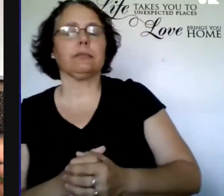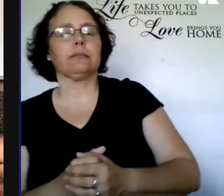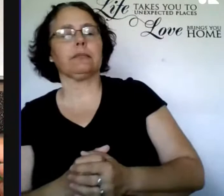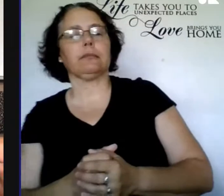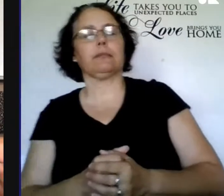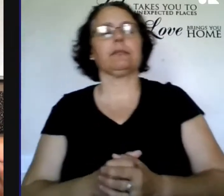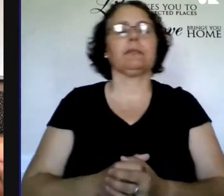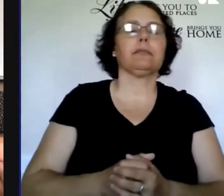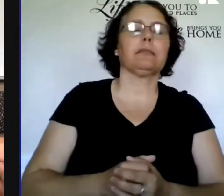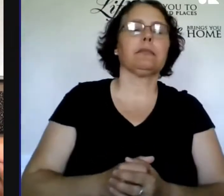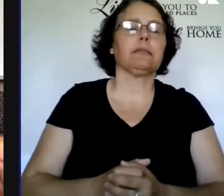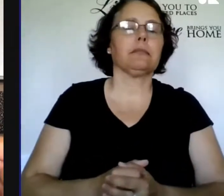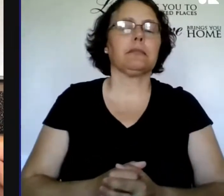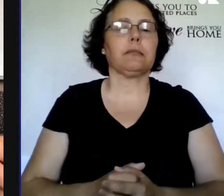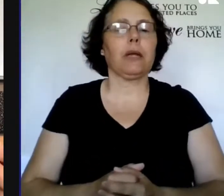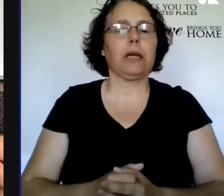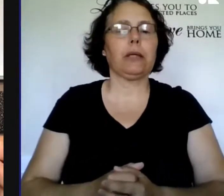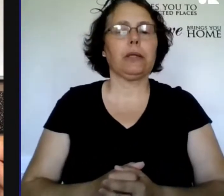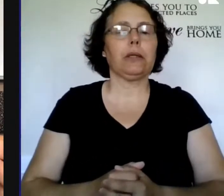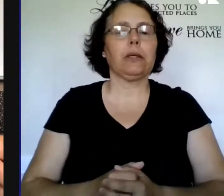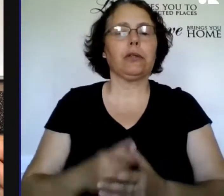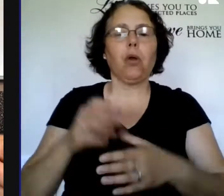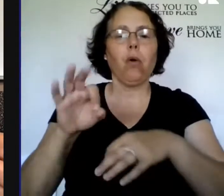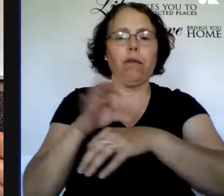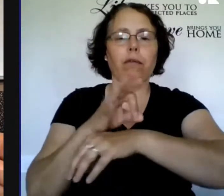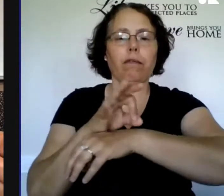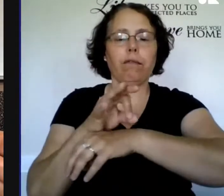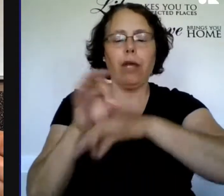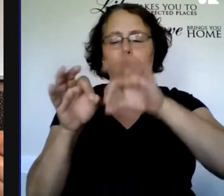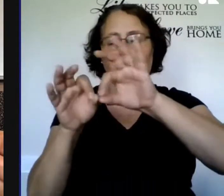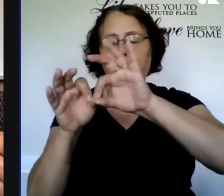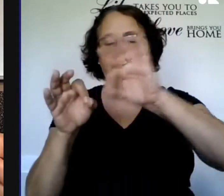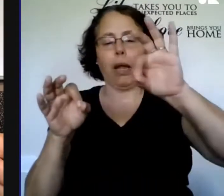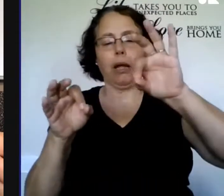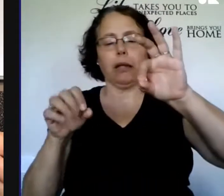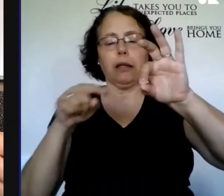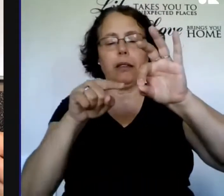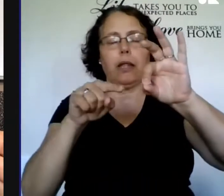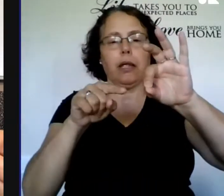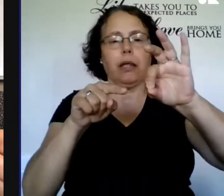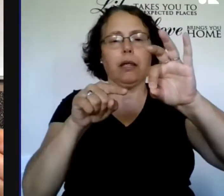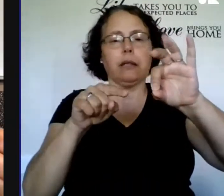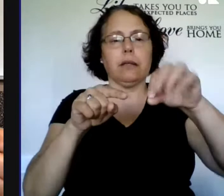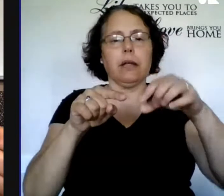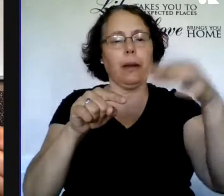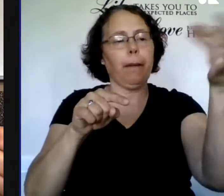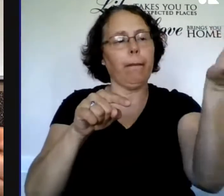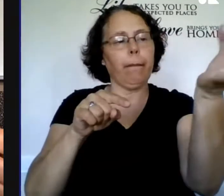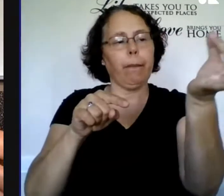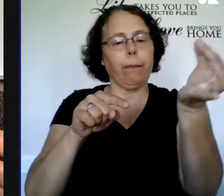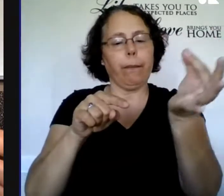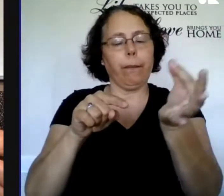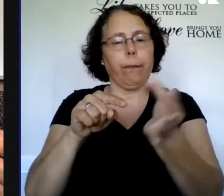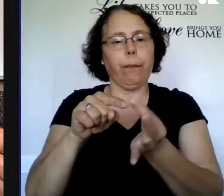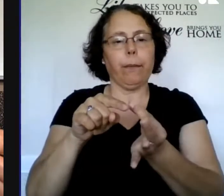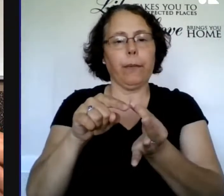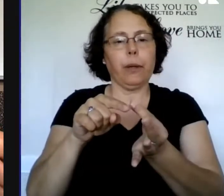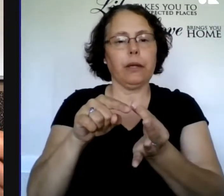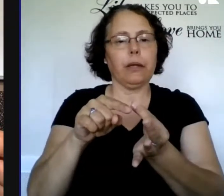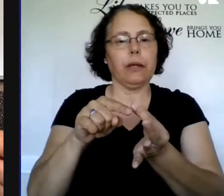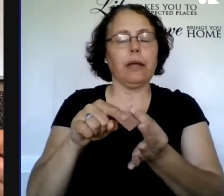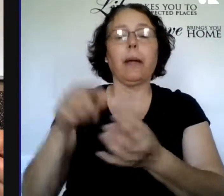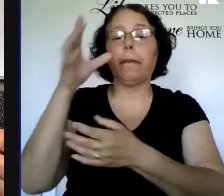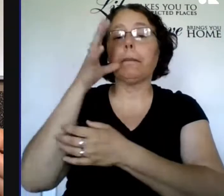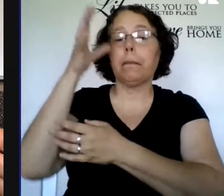this really easily. This part is a little bit thicker. And so you can help by